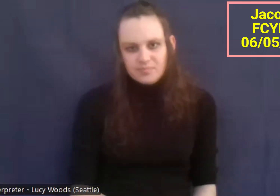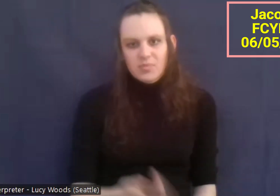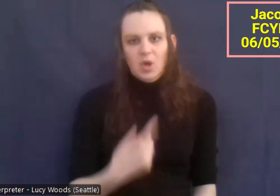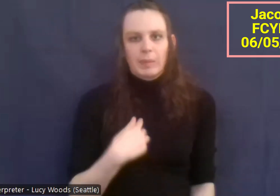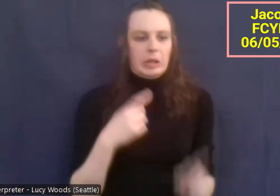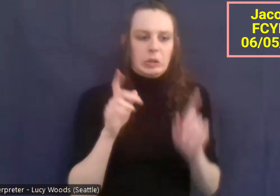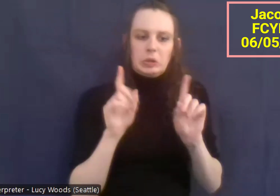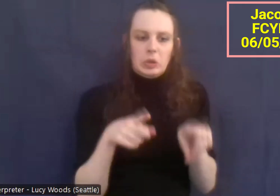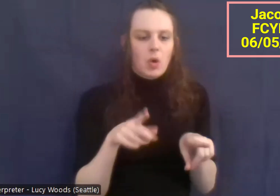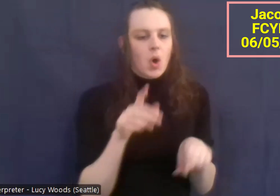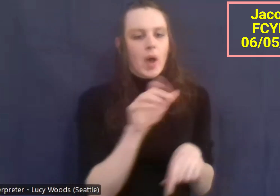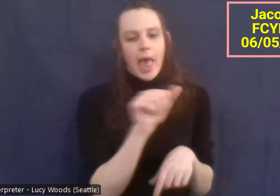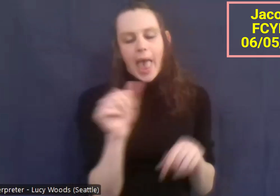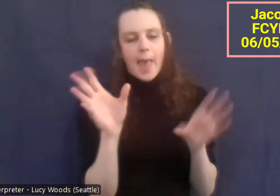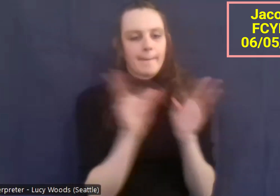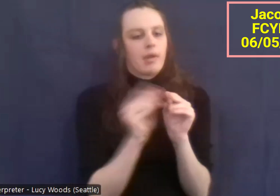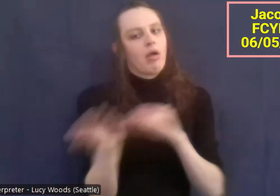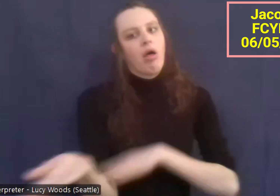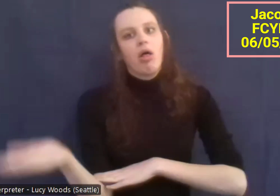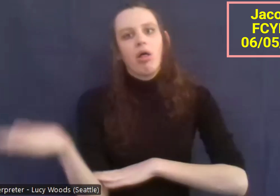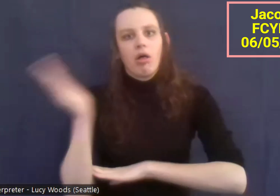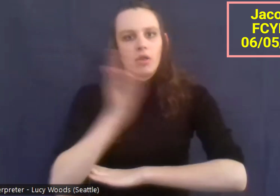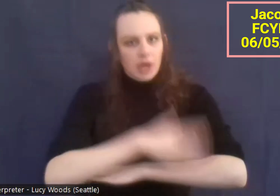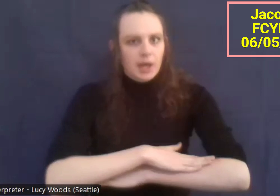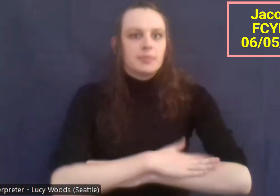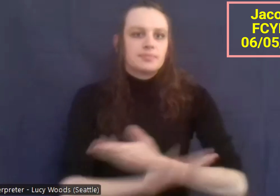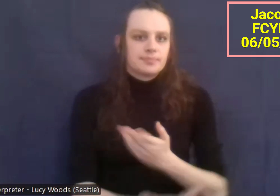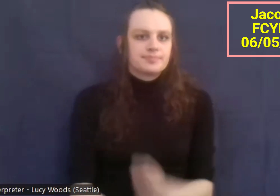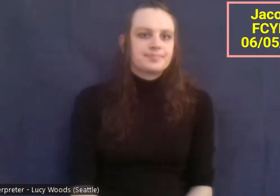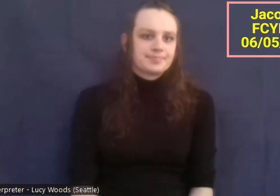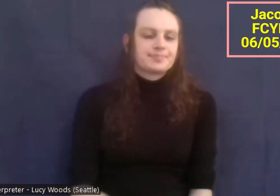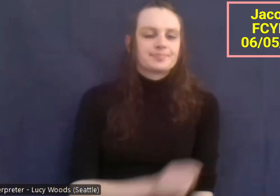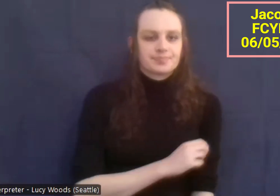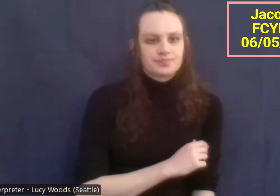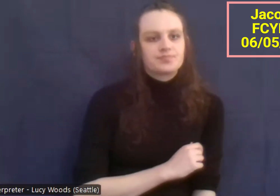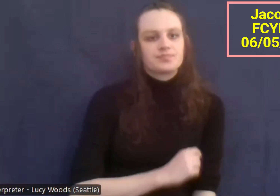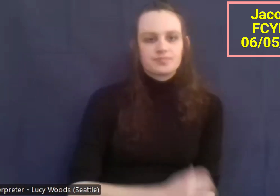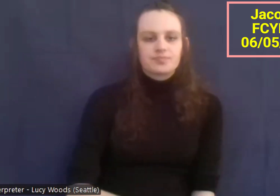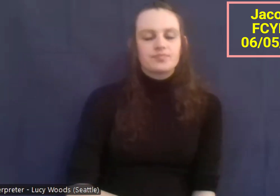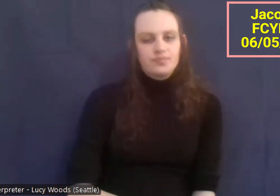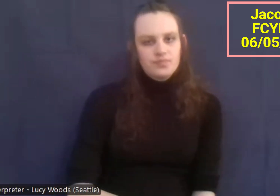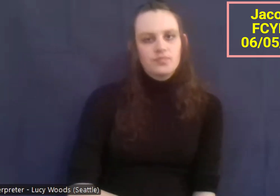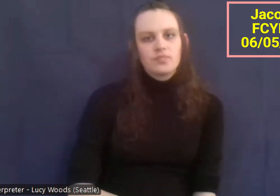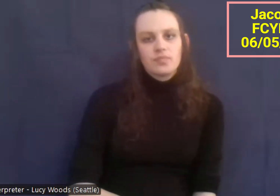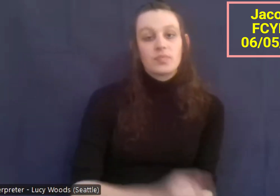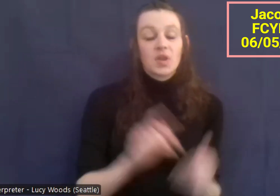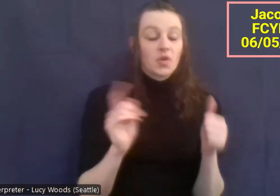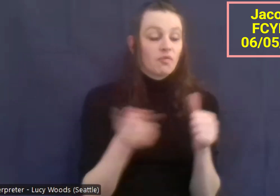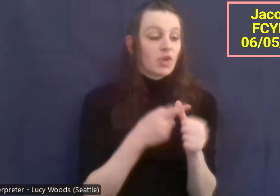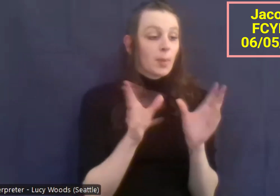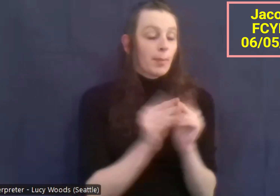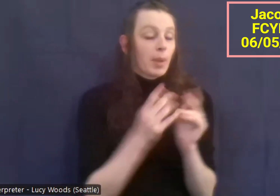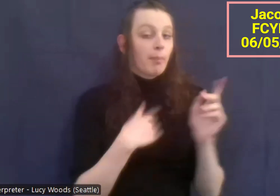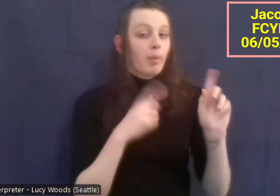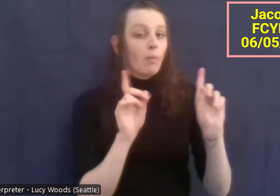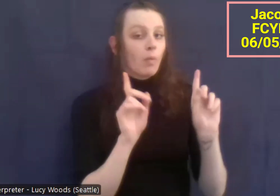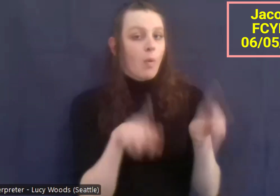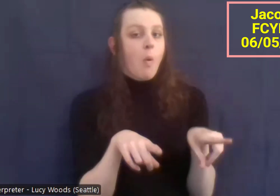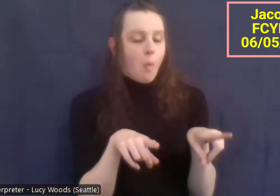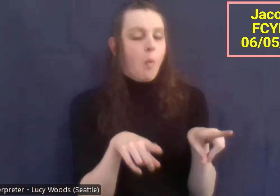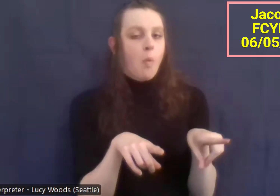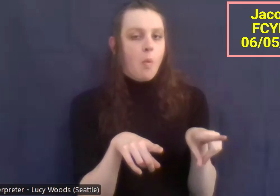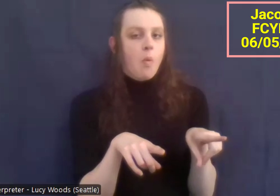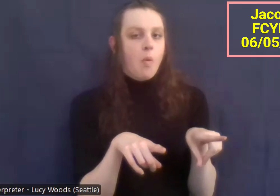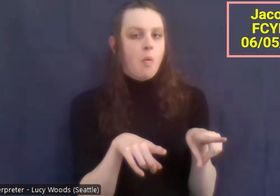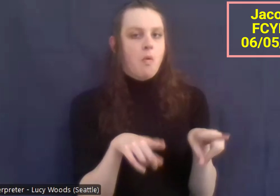local clubhouse. And then the first meeting I ever went to, it was like there